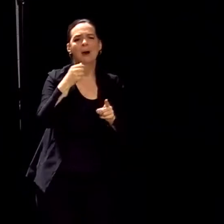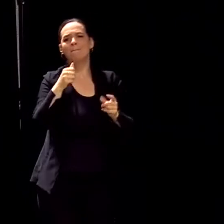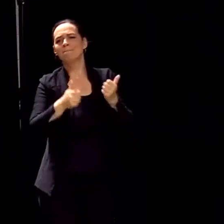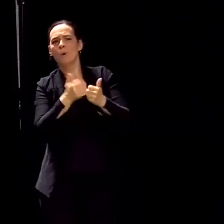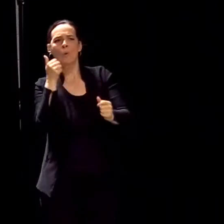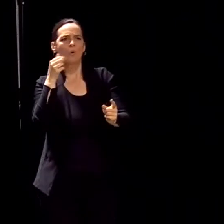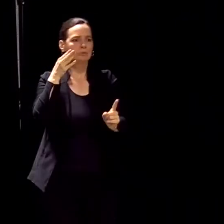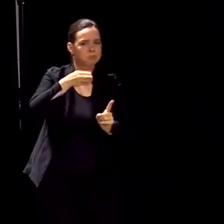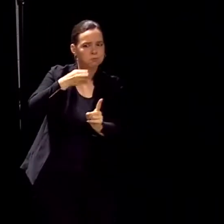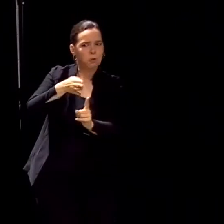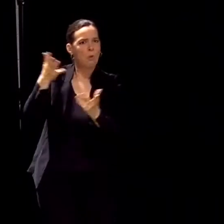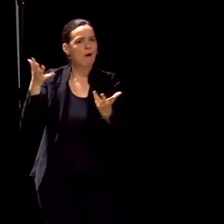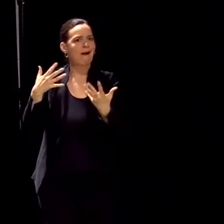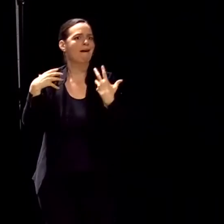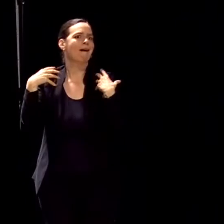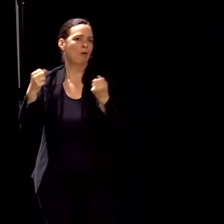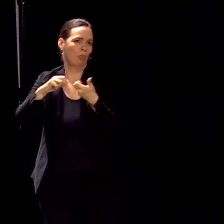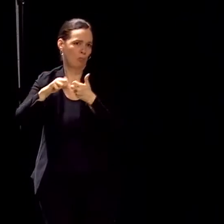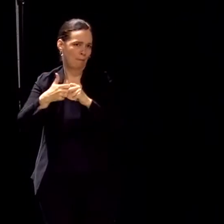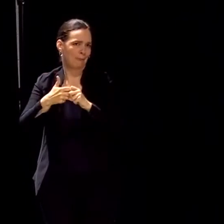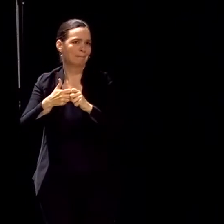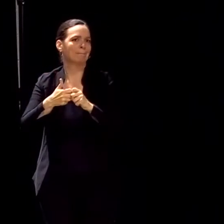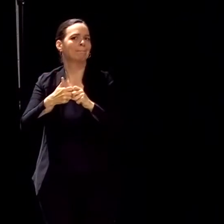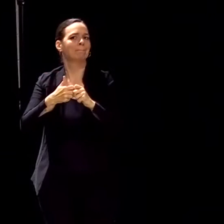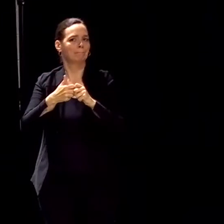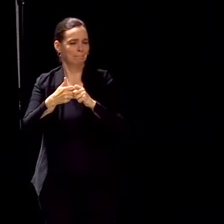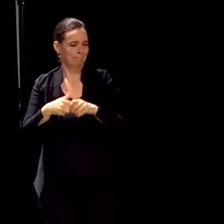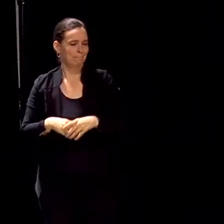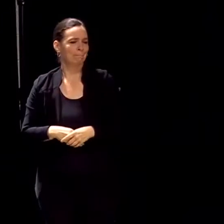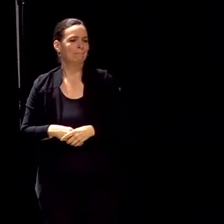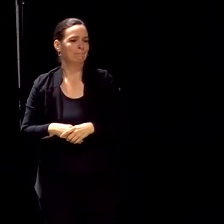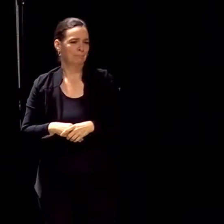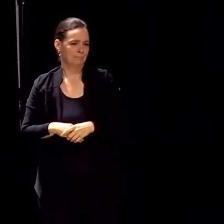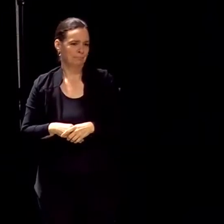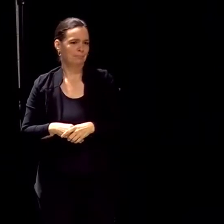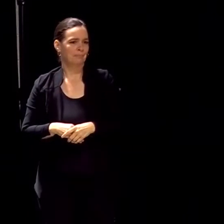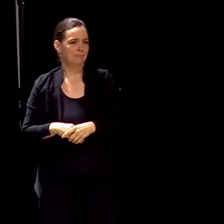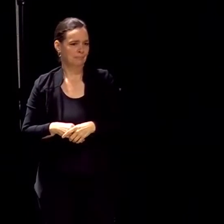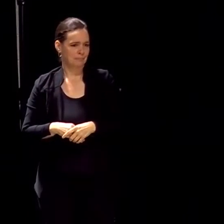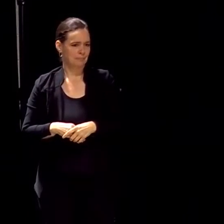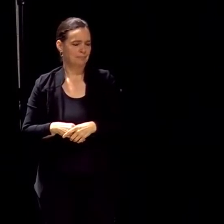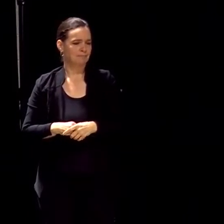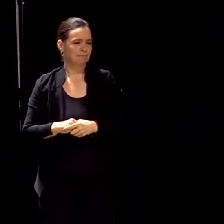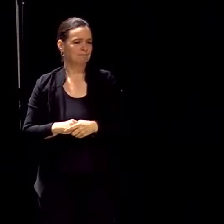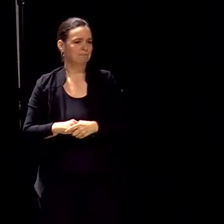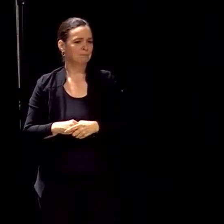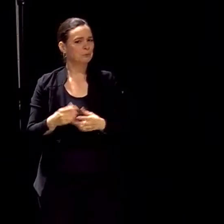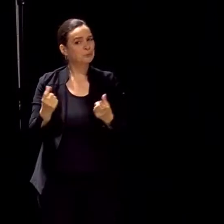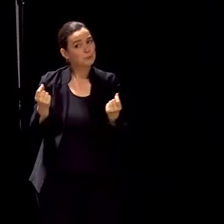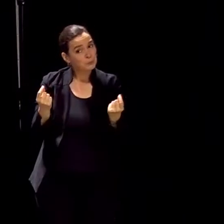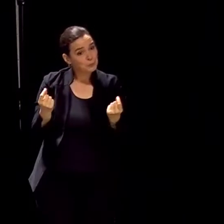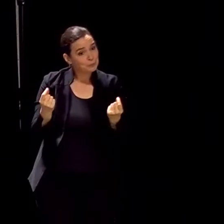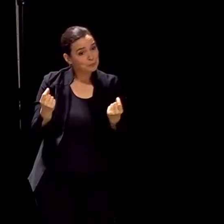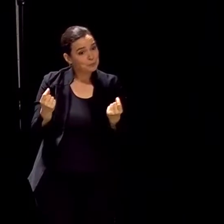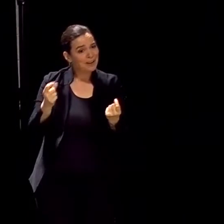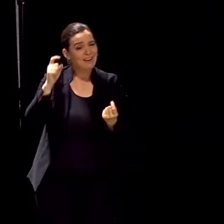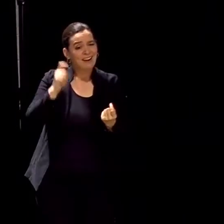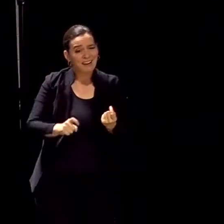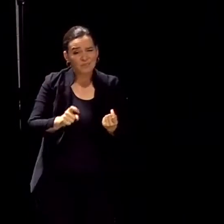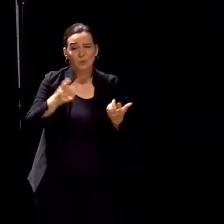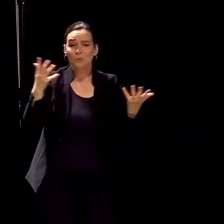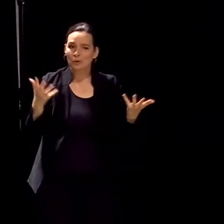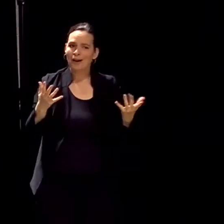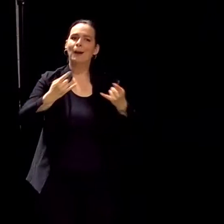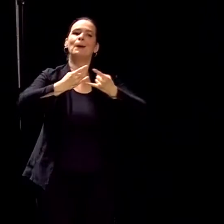today. So I think what we need to do is we need to just re-engage. We know what to do. We've been through this